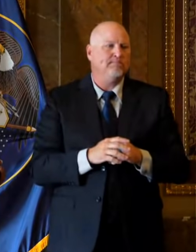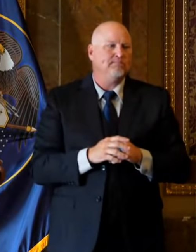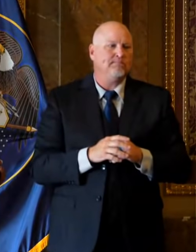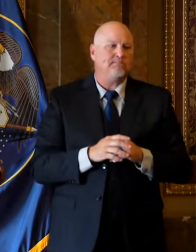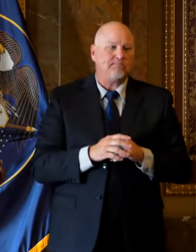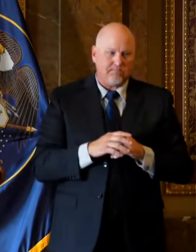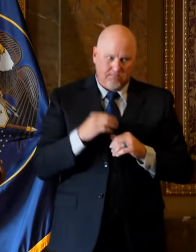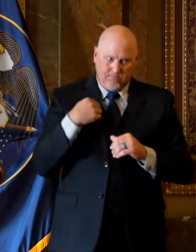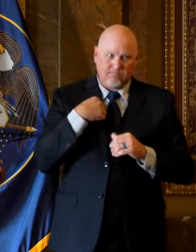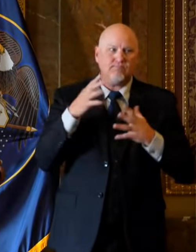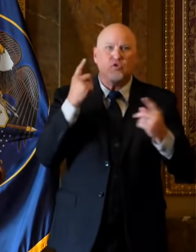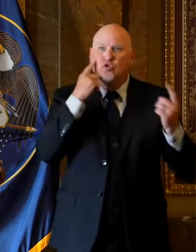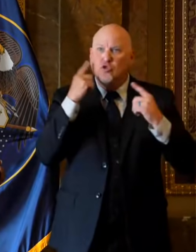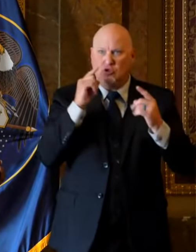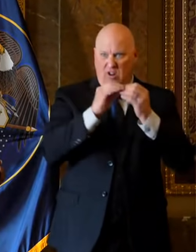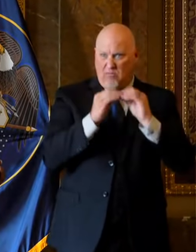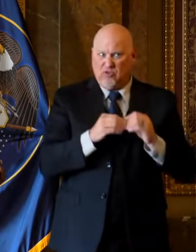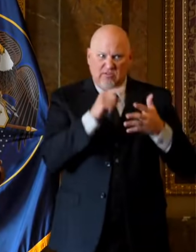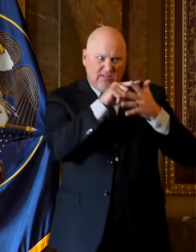some pretty